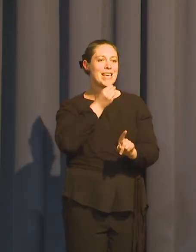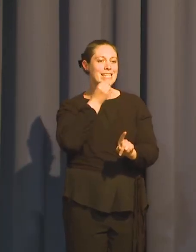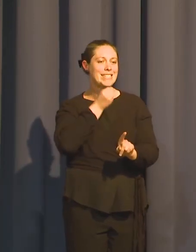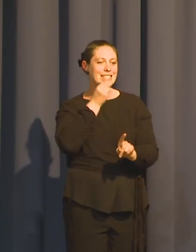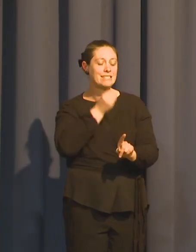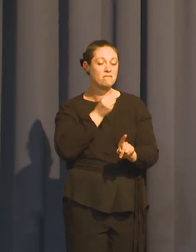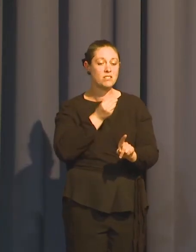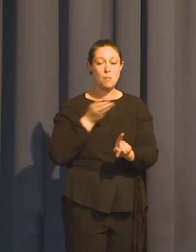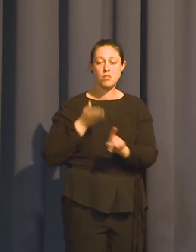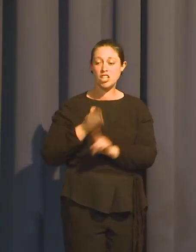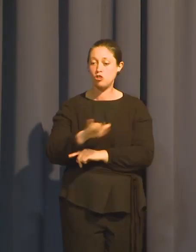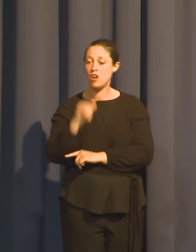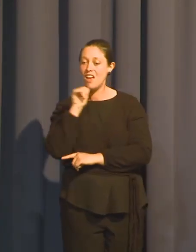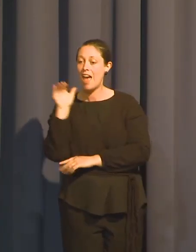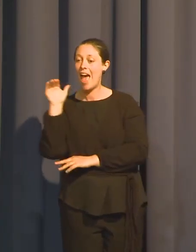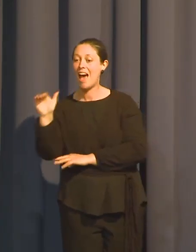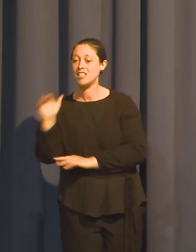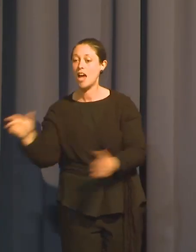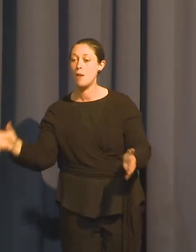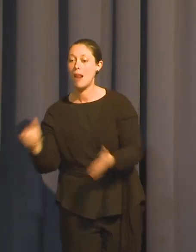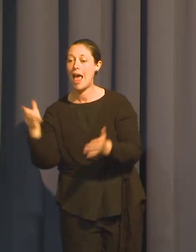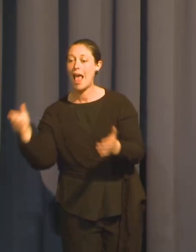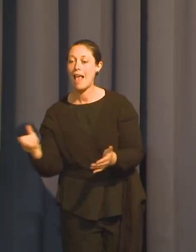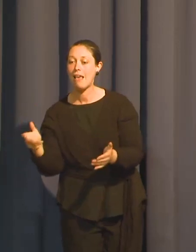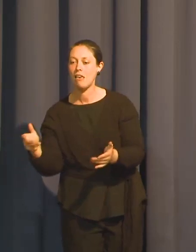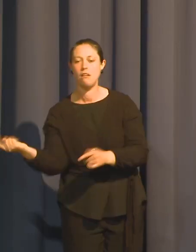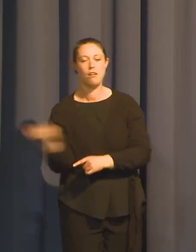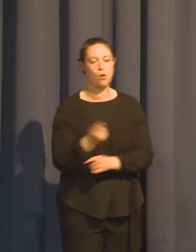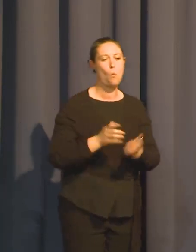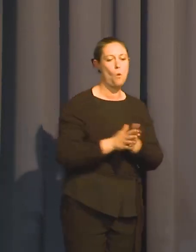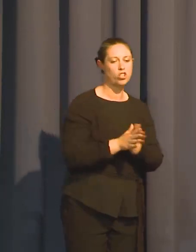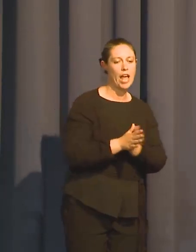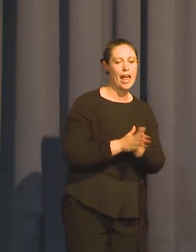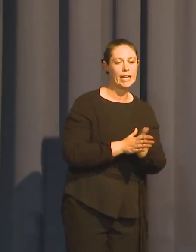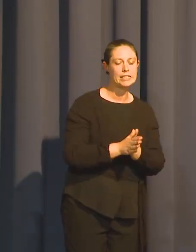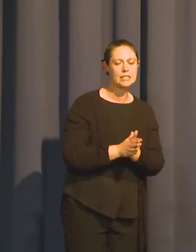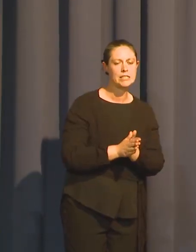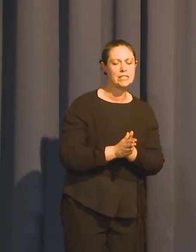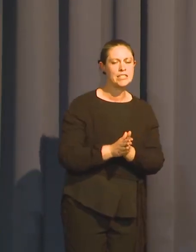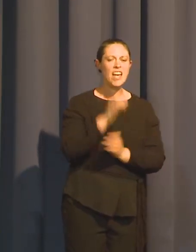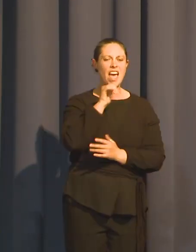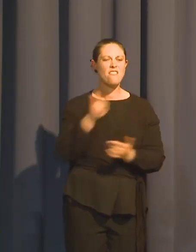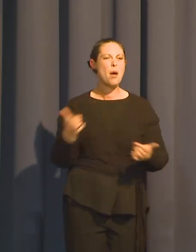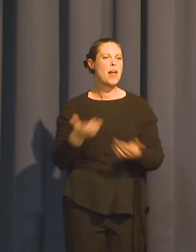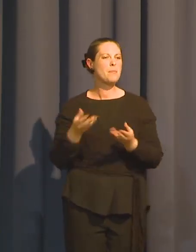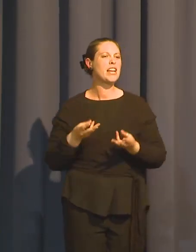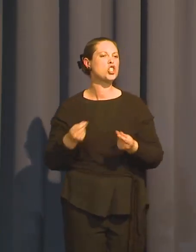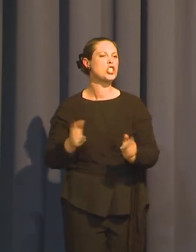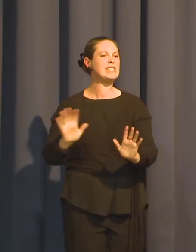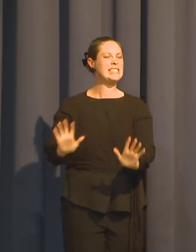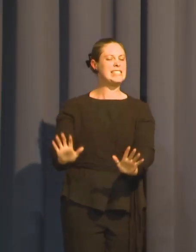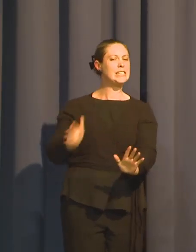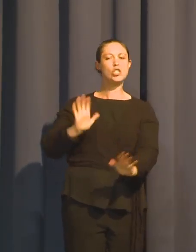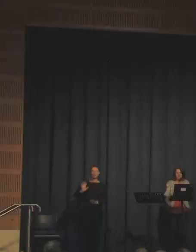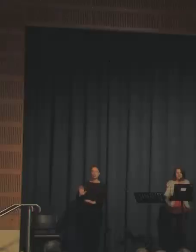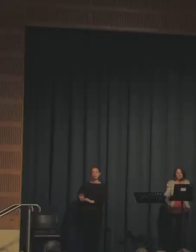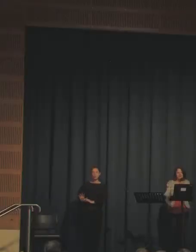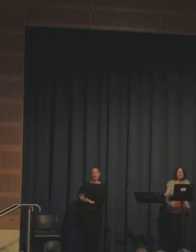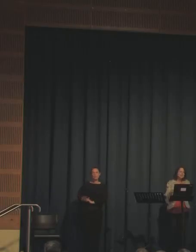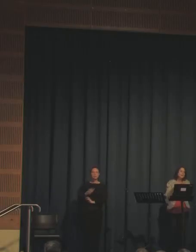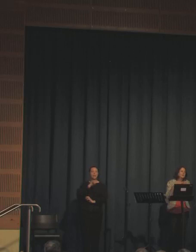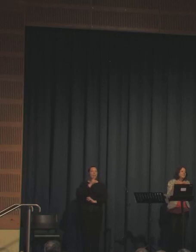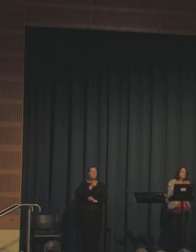outside. Discouraging children from eating dirt, washing dummies and toys frequently, especially if they're used